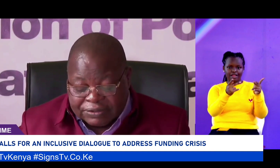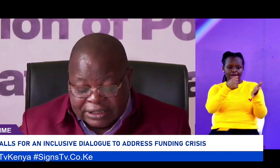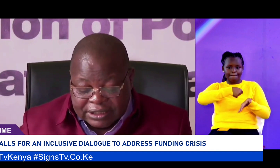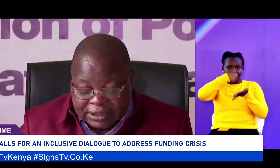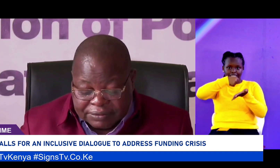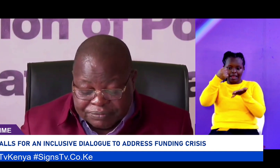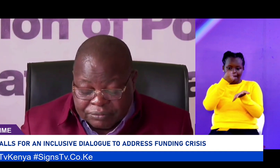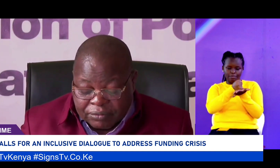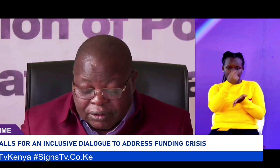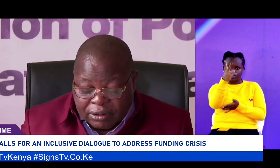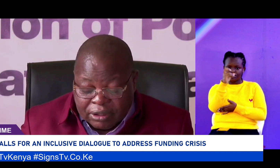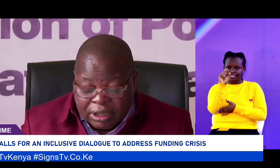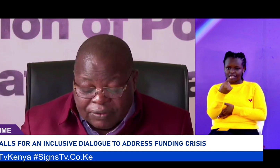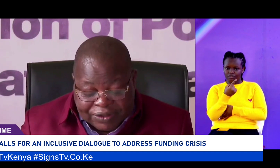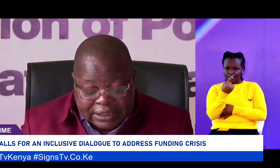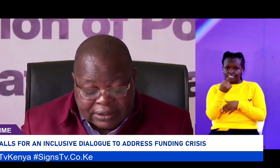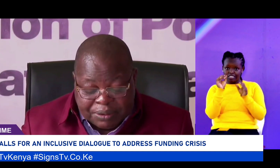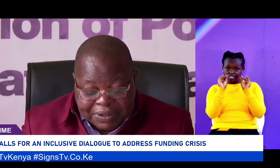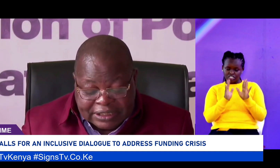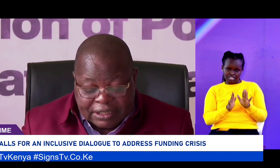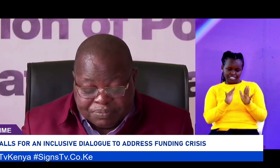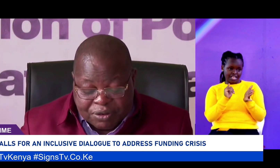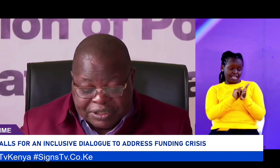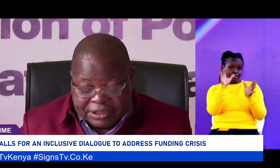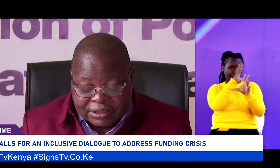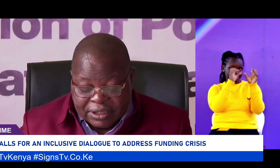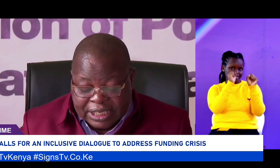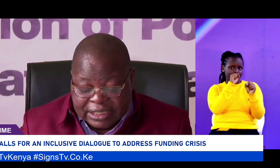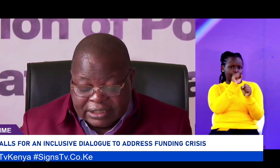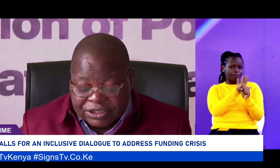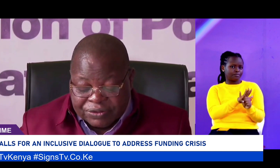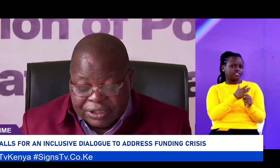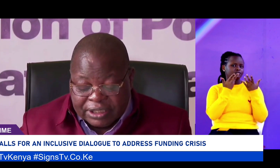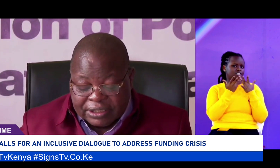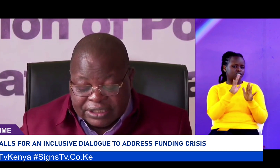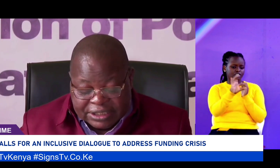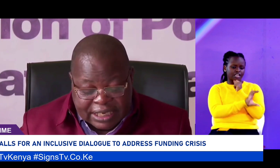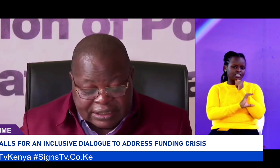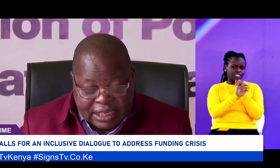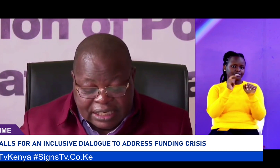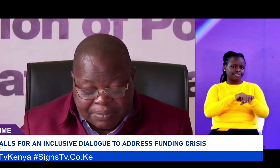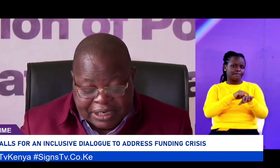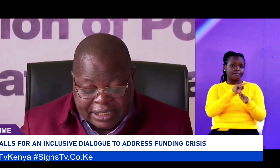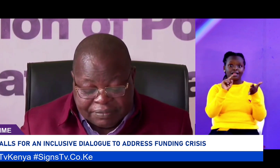20,000 teachers that the President promised the country during this year's Labor Day.